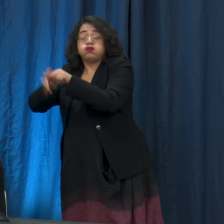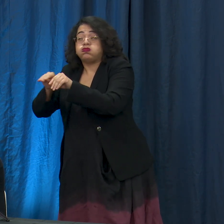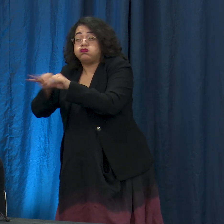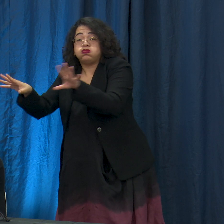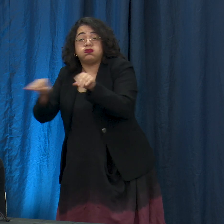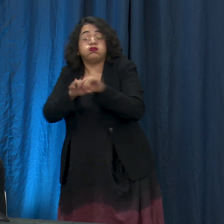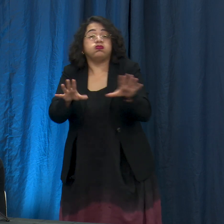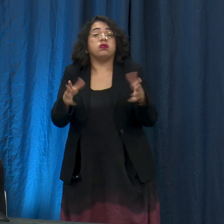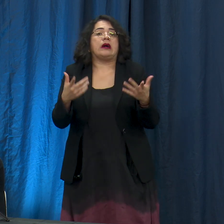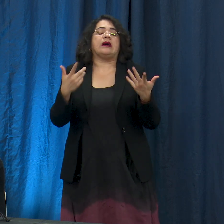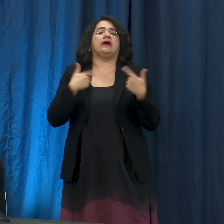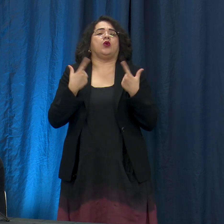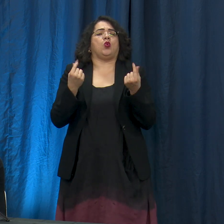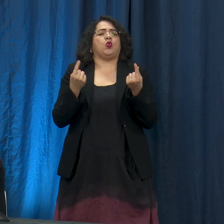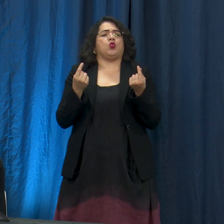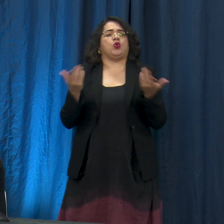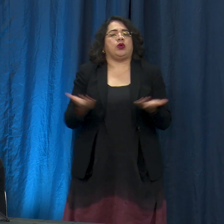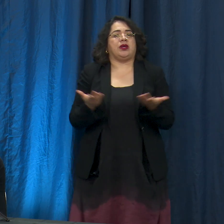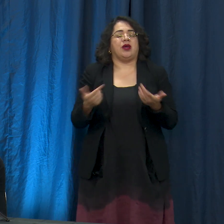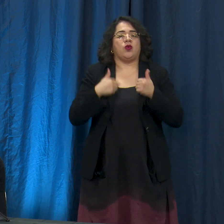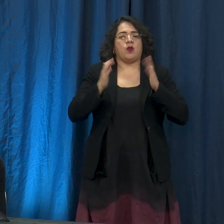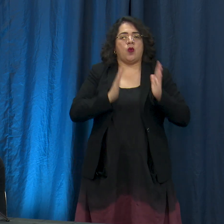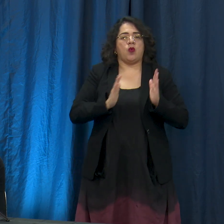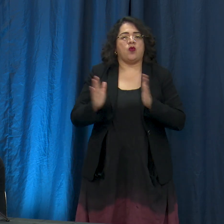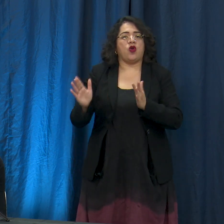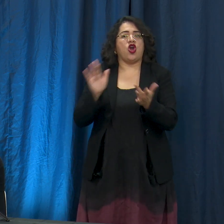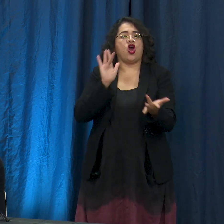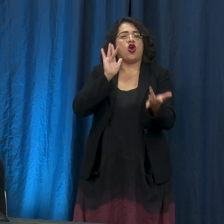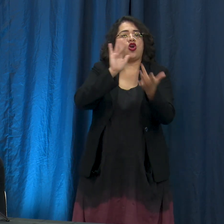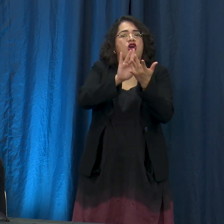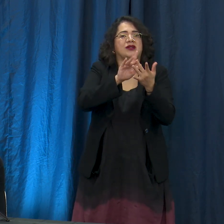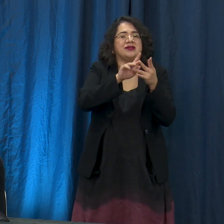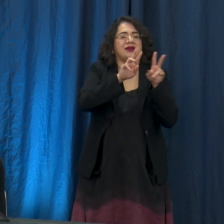ground running once these stay-at-home orders start to relax.